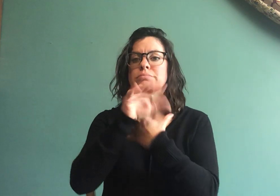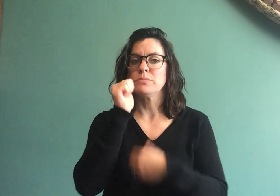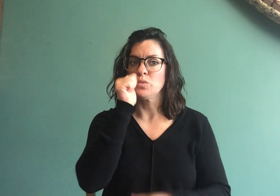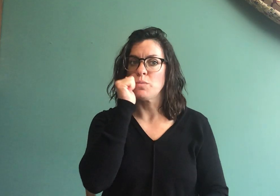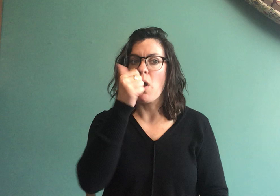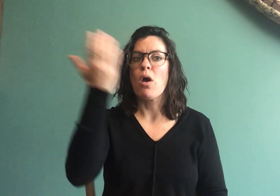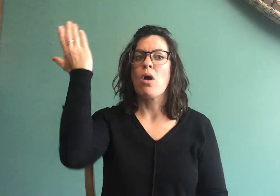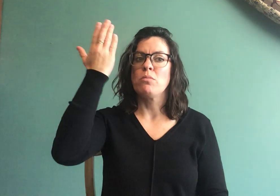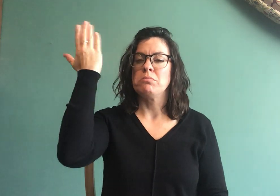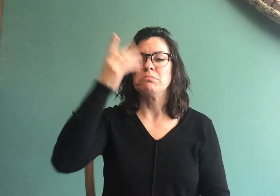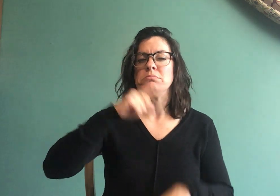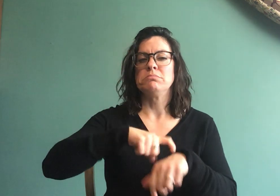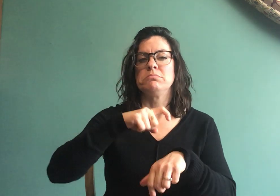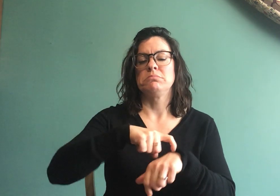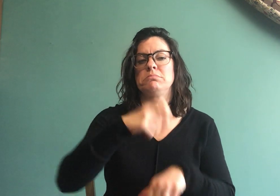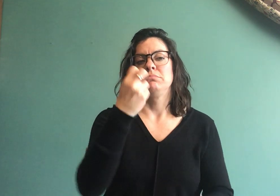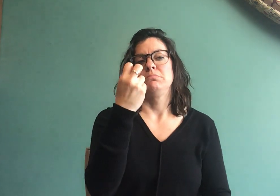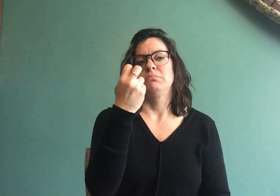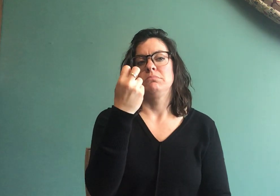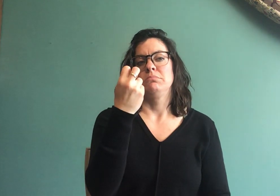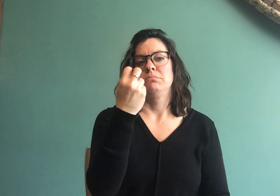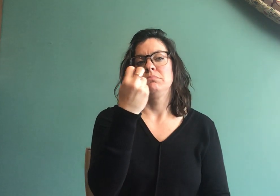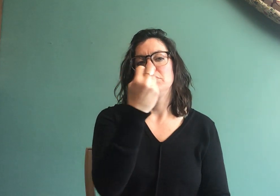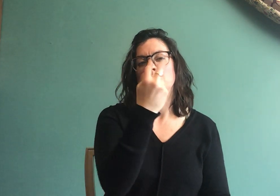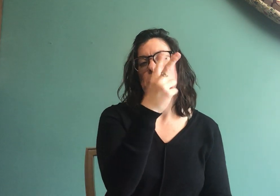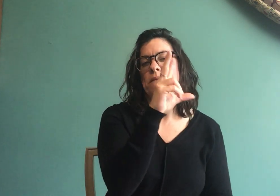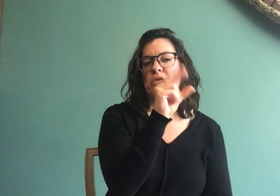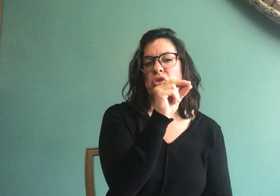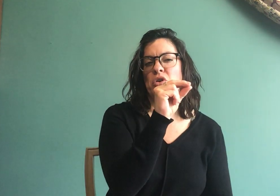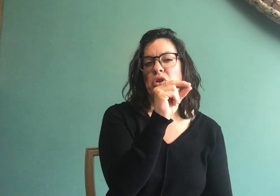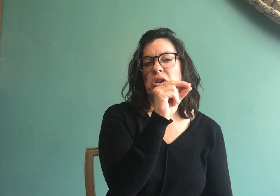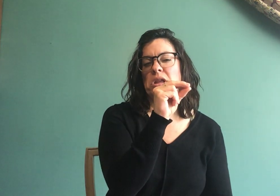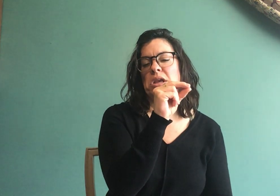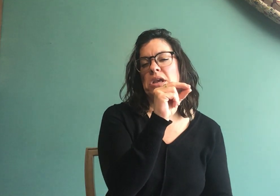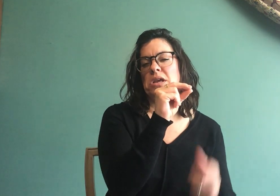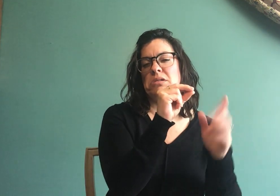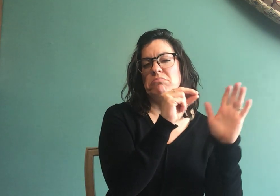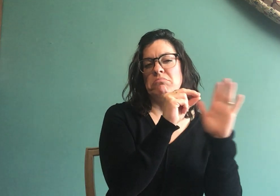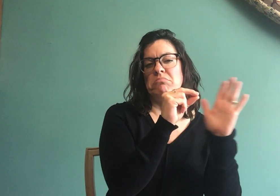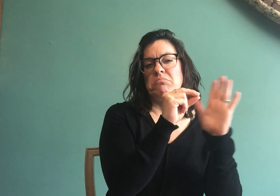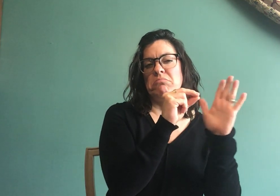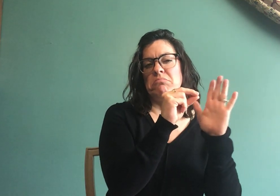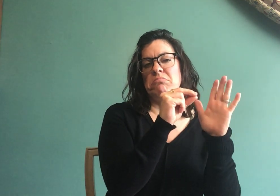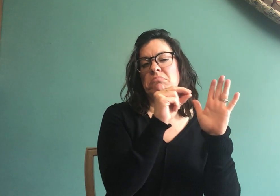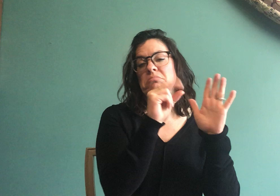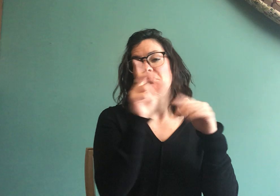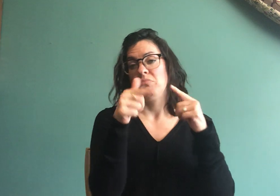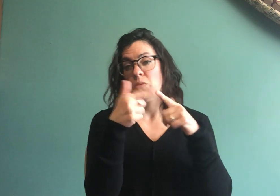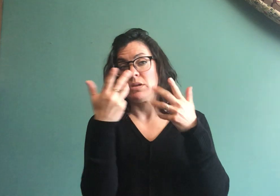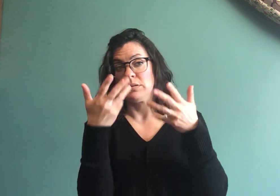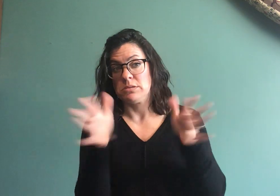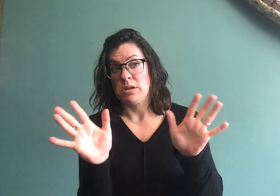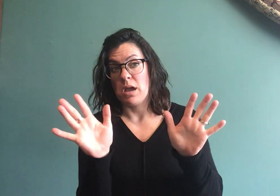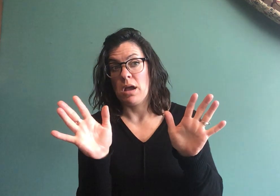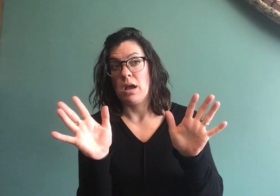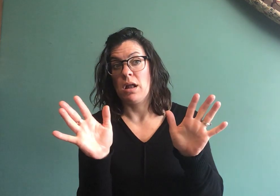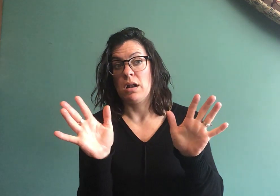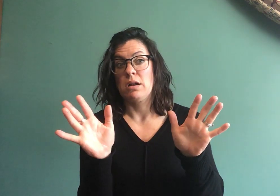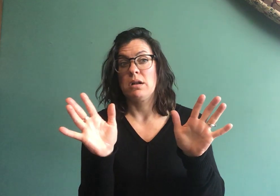what maybe we'll do is when that 12:30 class is done, I'll give you a 15-minute break, and then we'll come right back and we'll